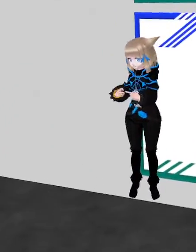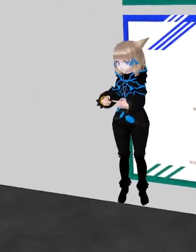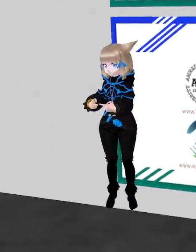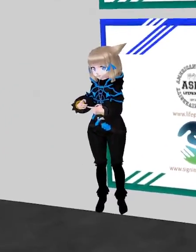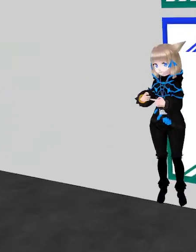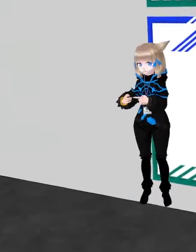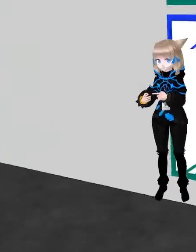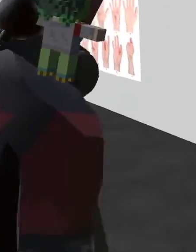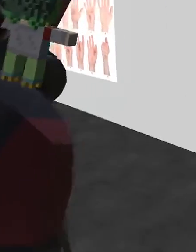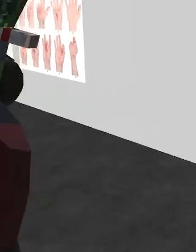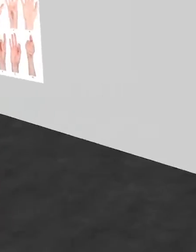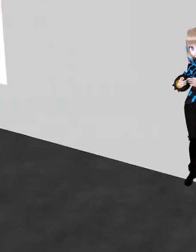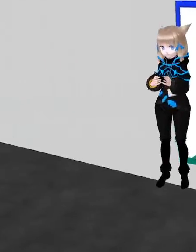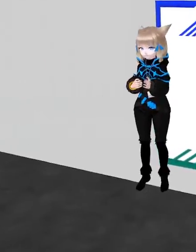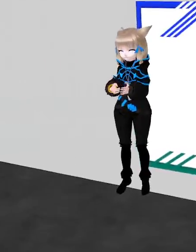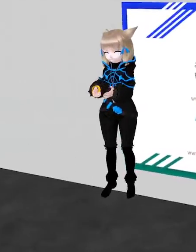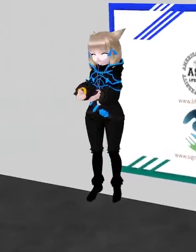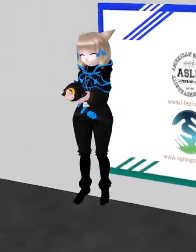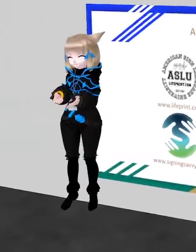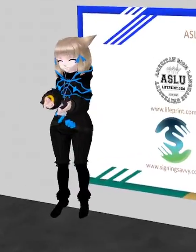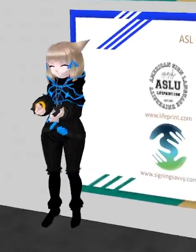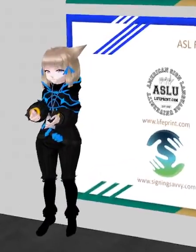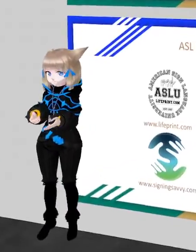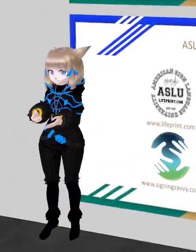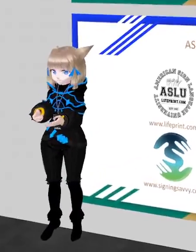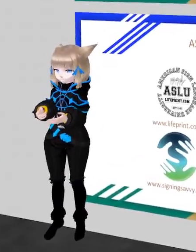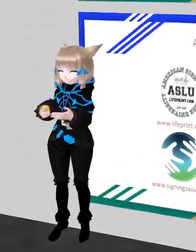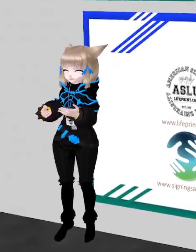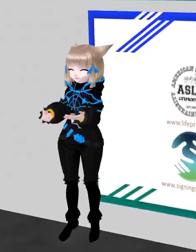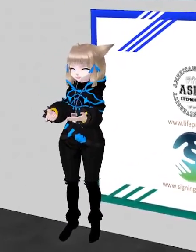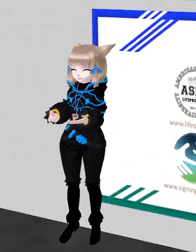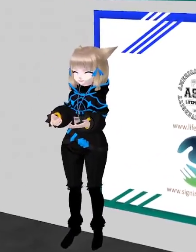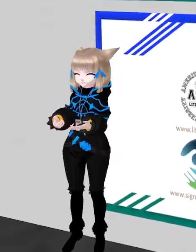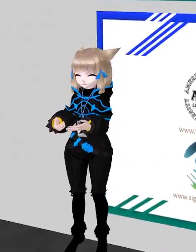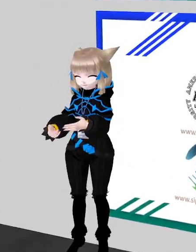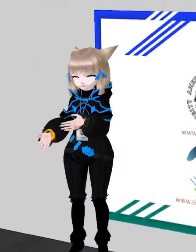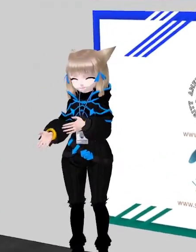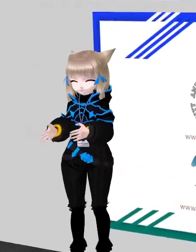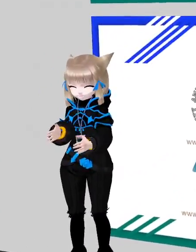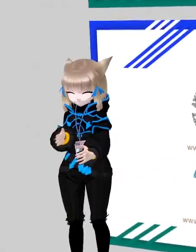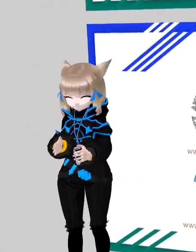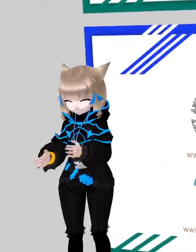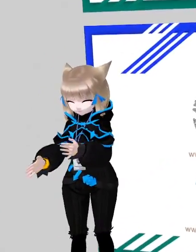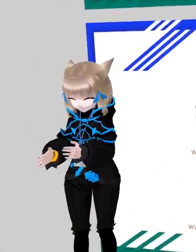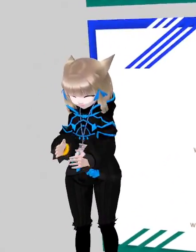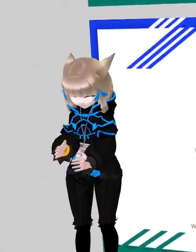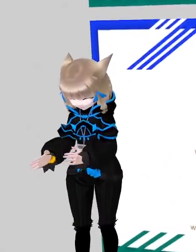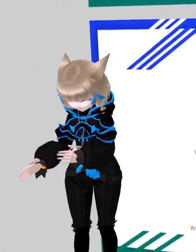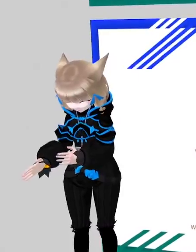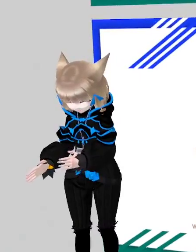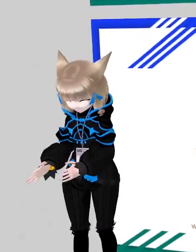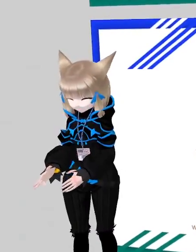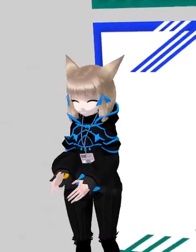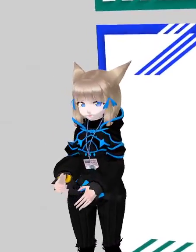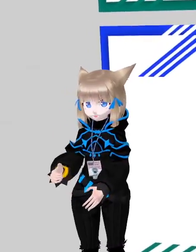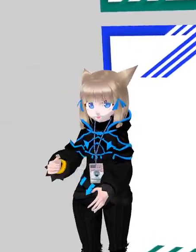in his classroom showing other people science. So it's really neat, and you actually show the one-on-one with them, and you